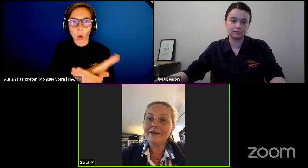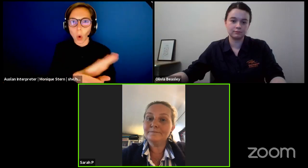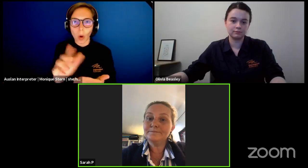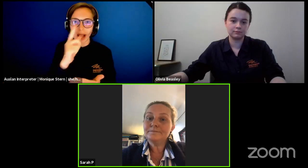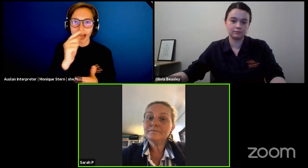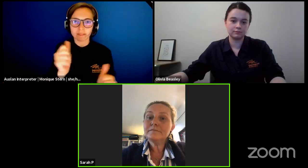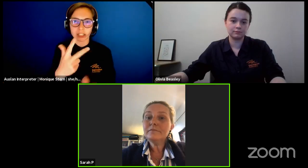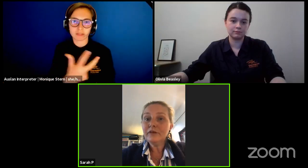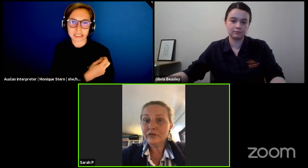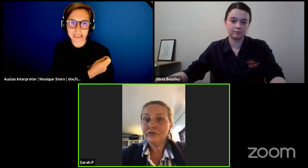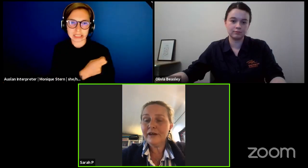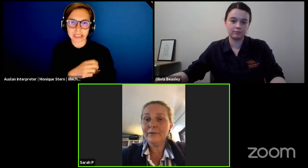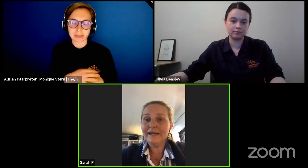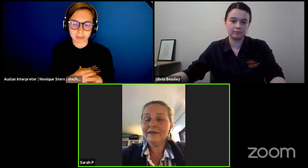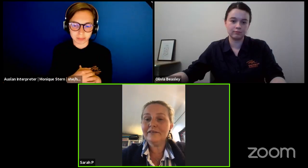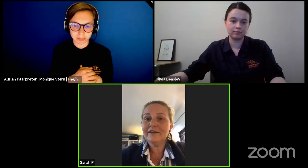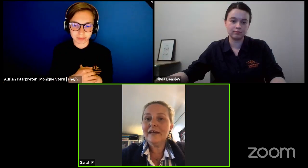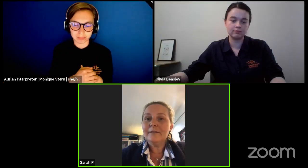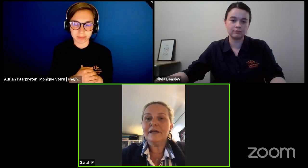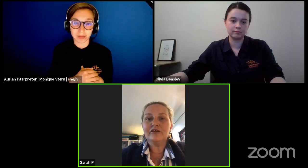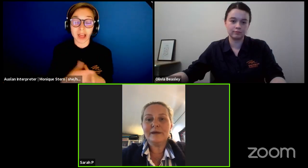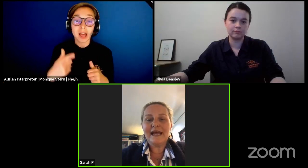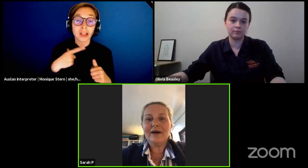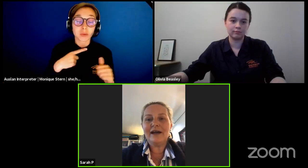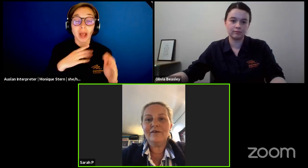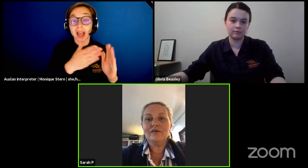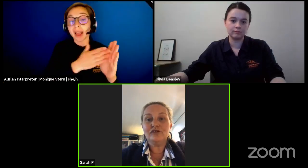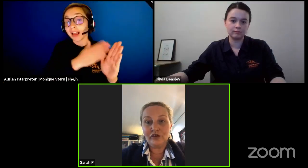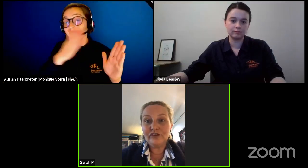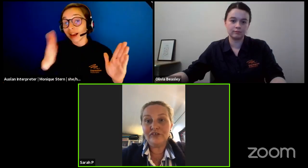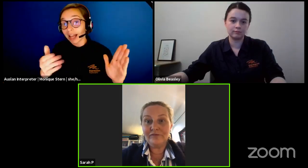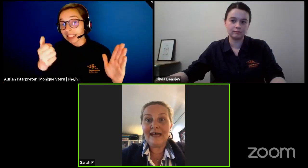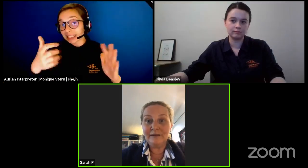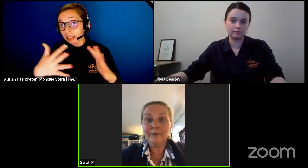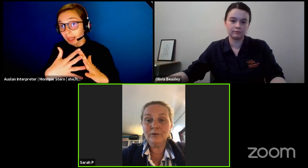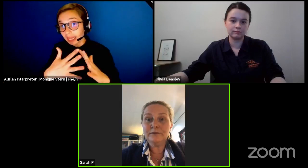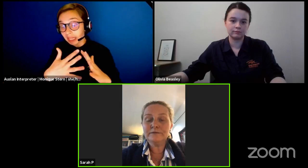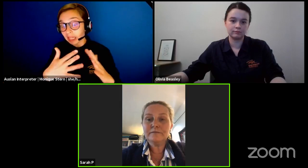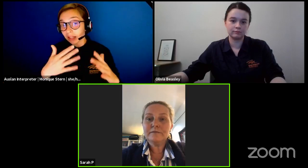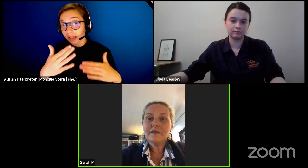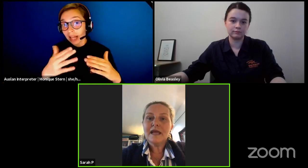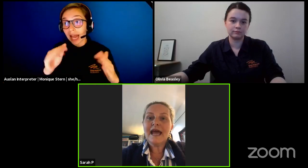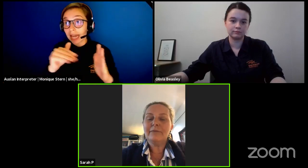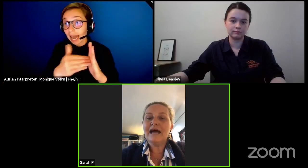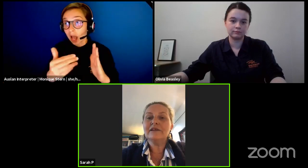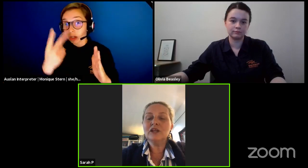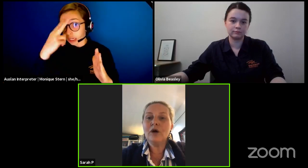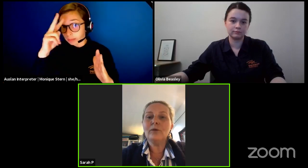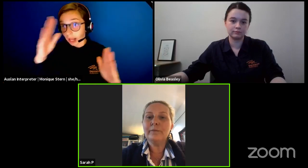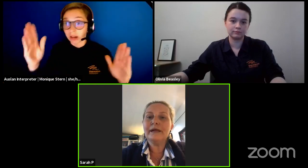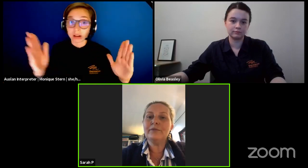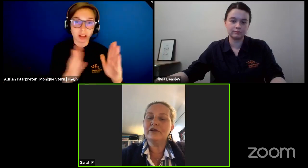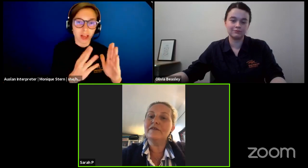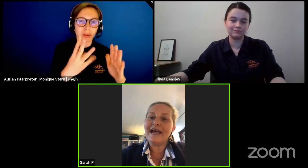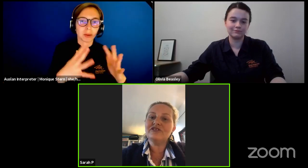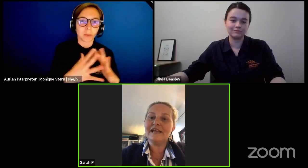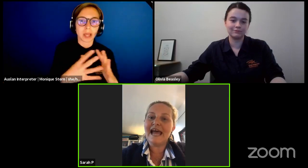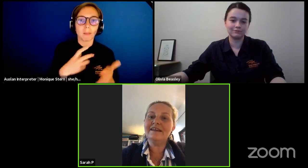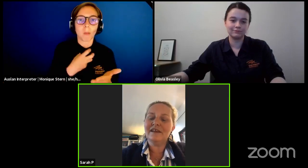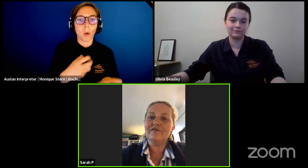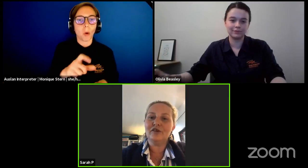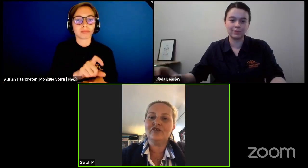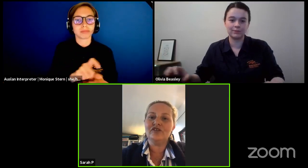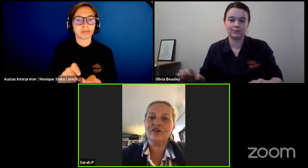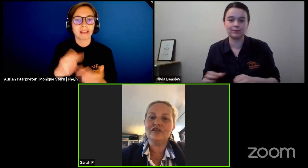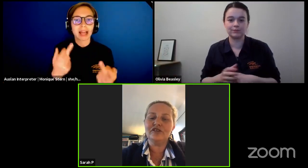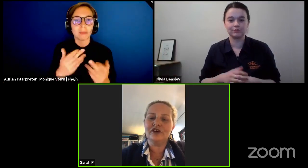moved back to 3 weeks because we now have doses available and we have a lot more people that have actually